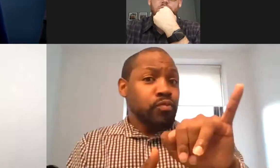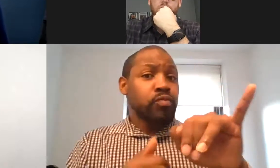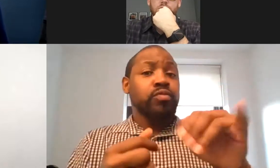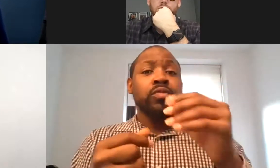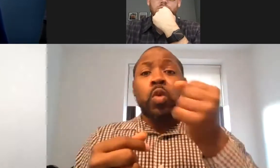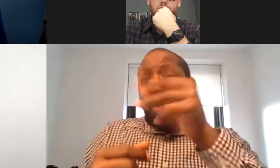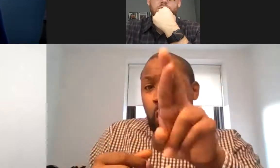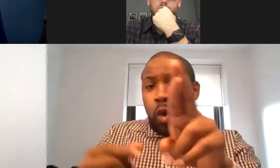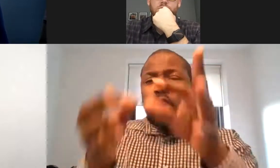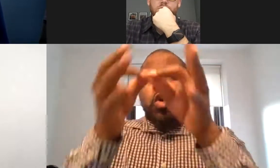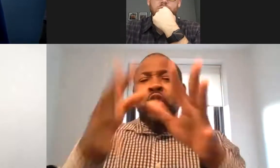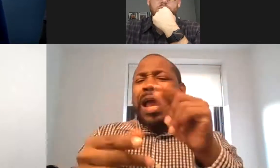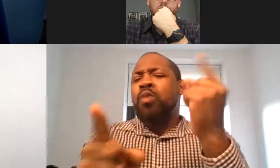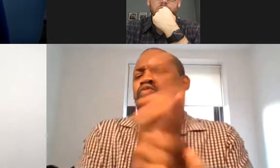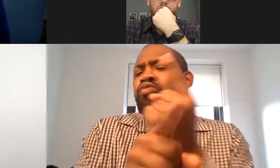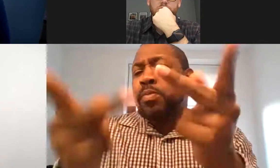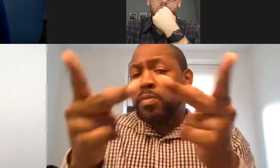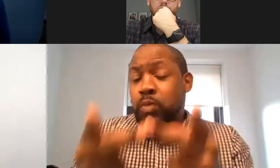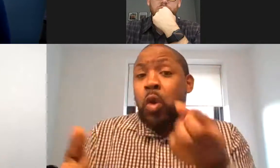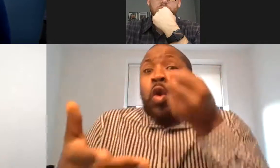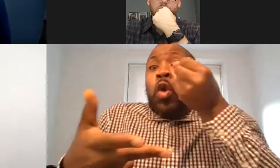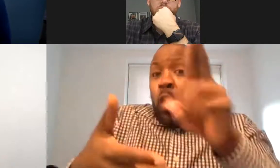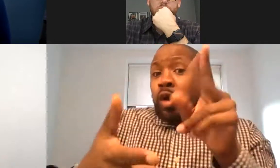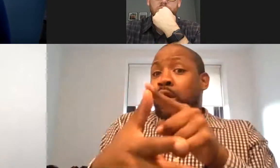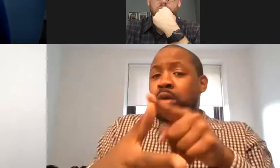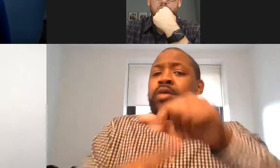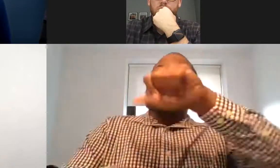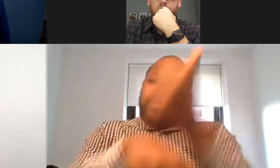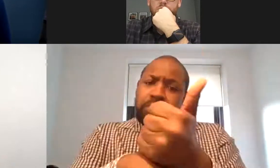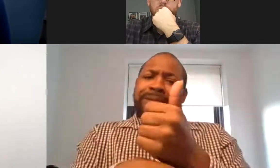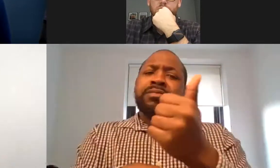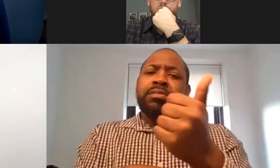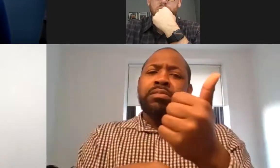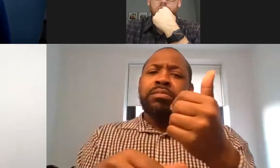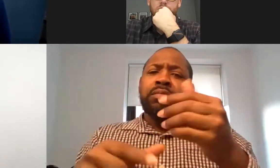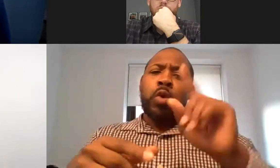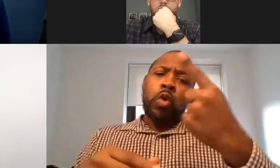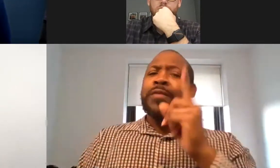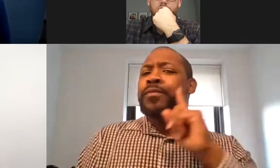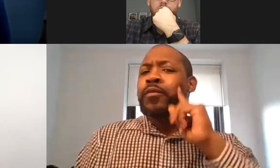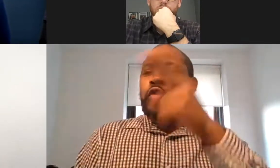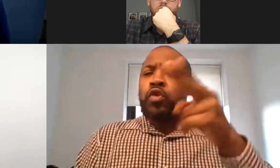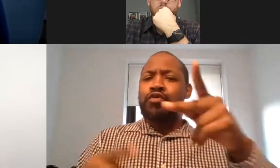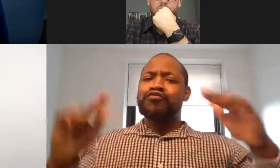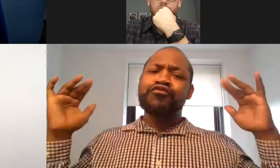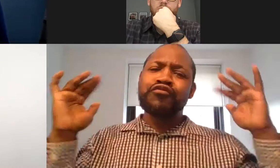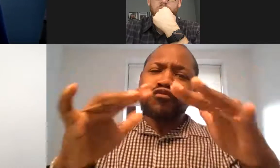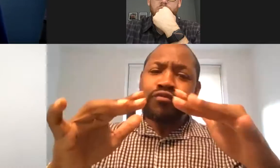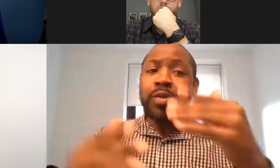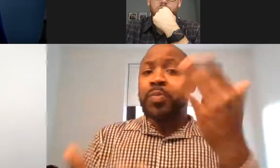thing. So we would like to do the same thing in Rhode Island, or if it's not done at the school for the deaf, we'll have it at a location that we'll have an interpreter there. But